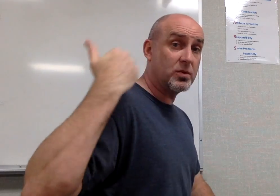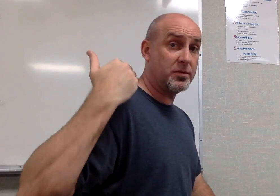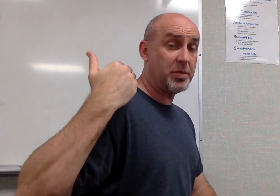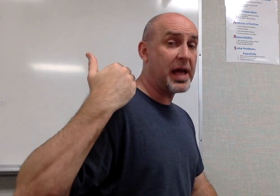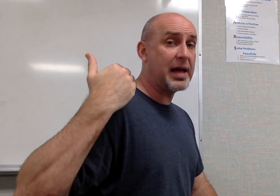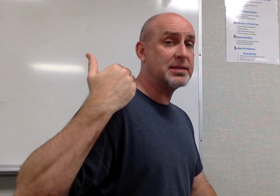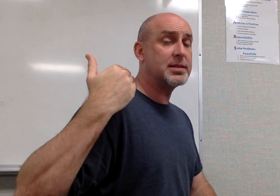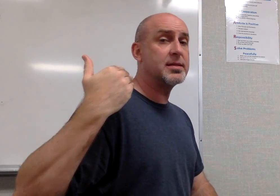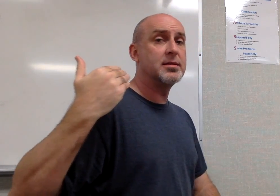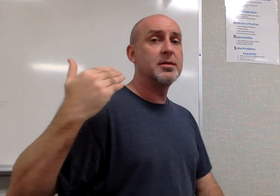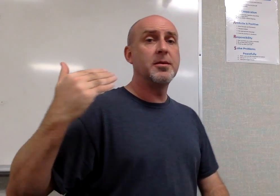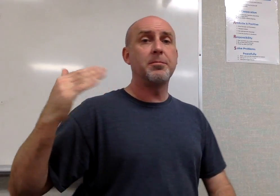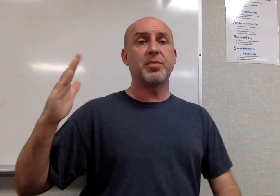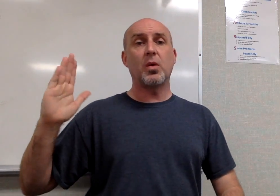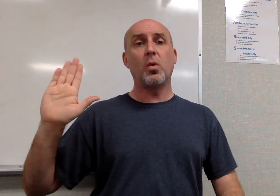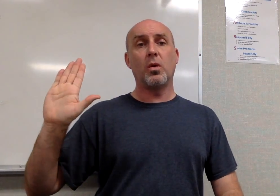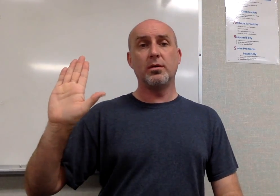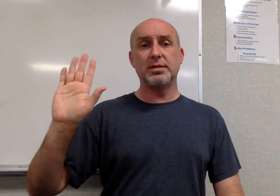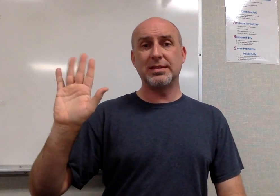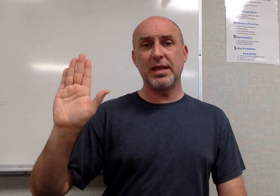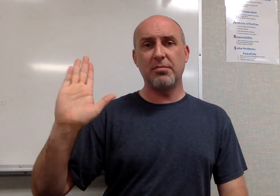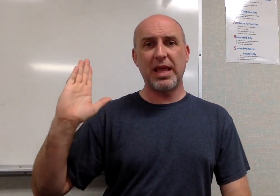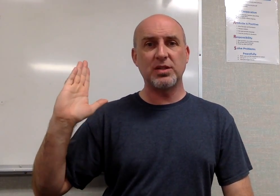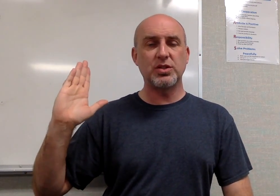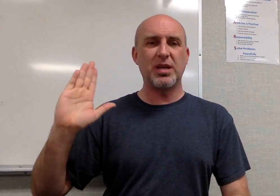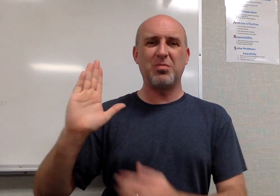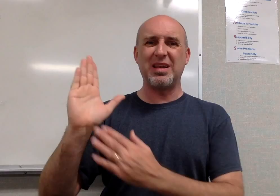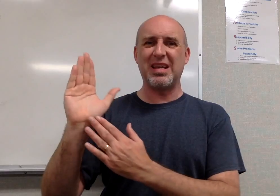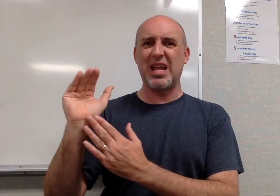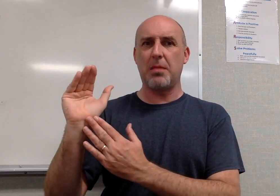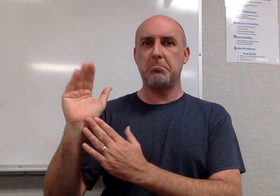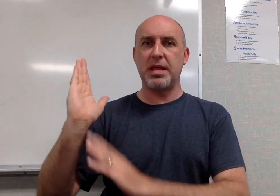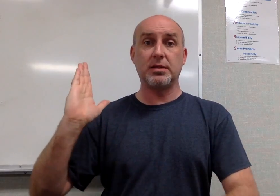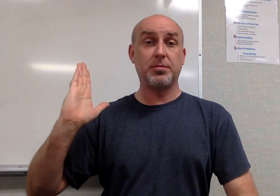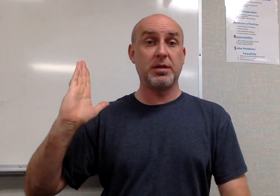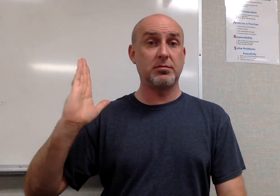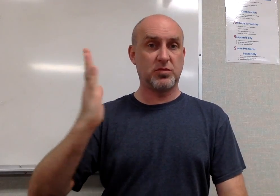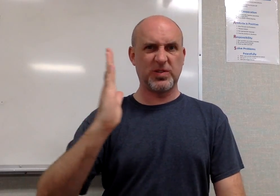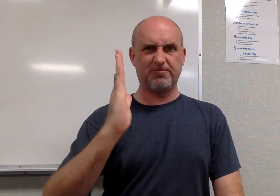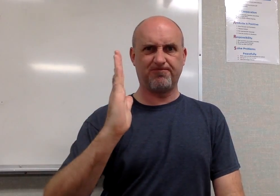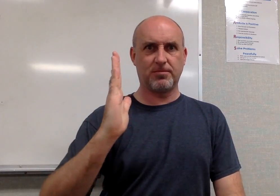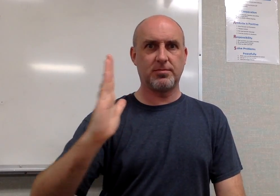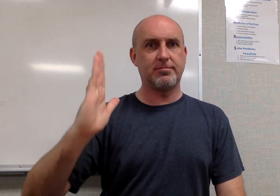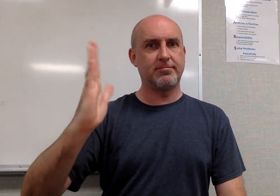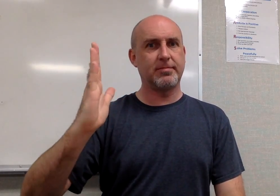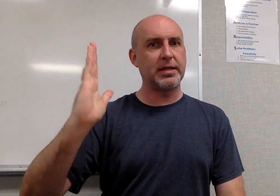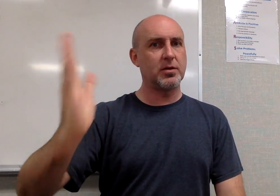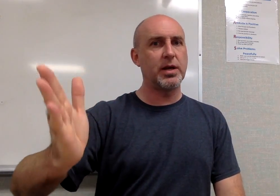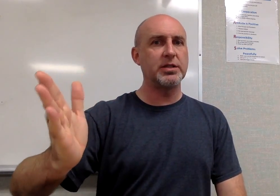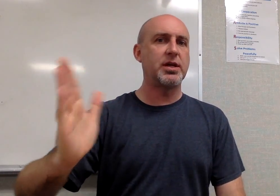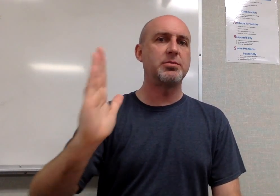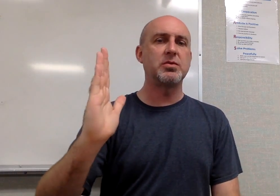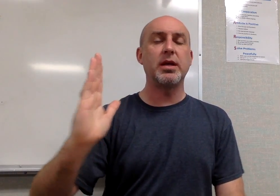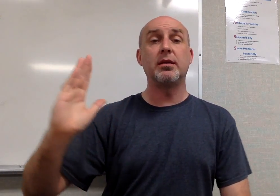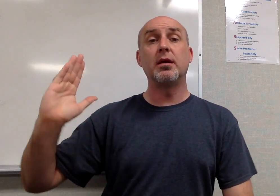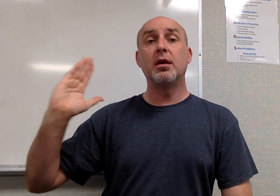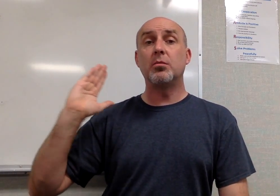for past, or the same hand shape but not bent, but just like karate chop straight,